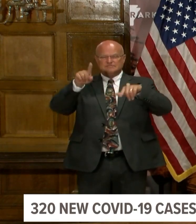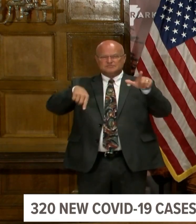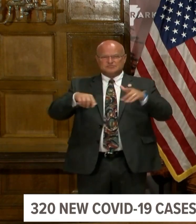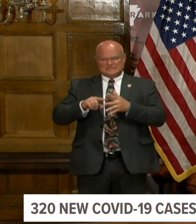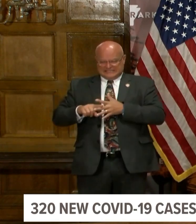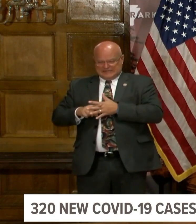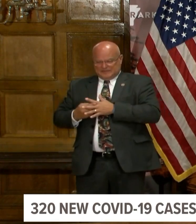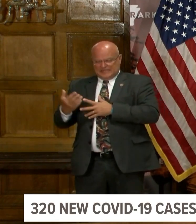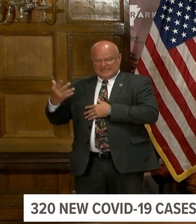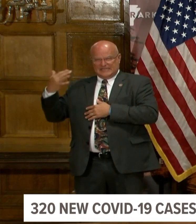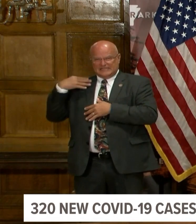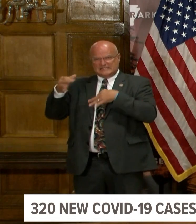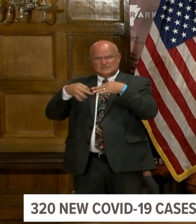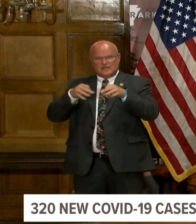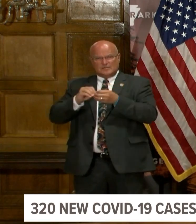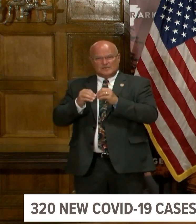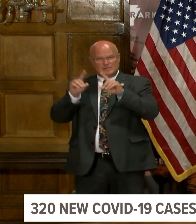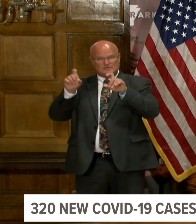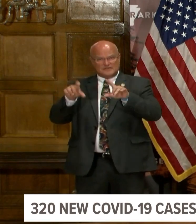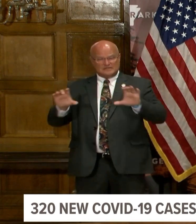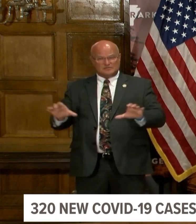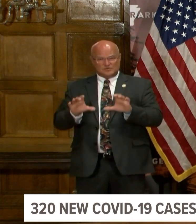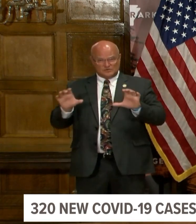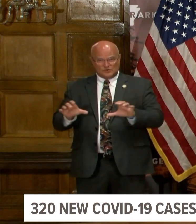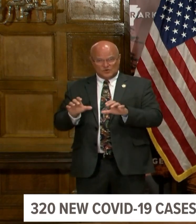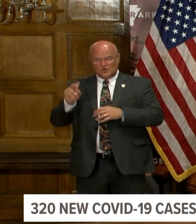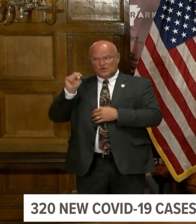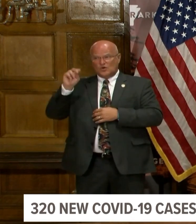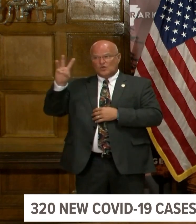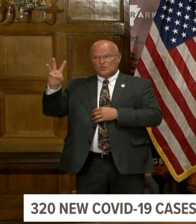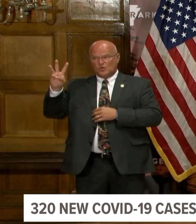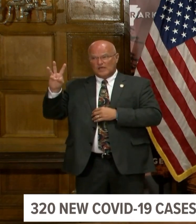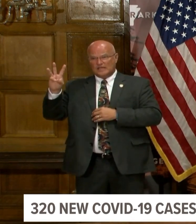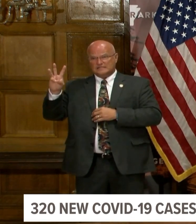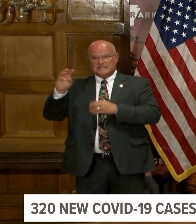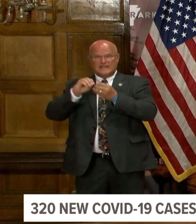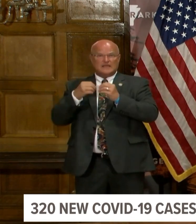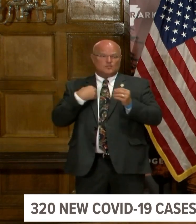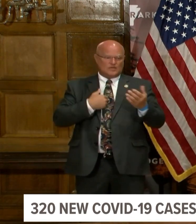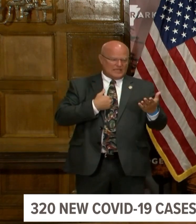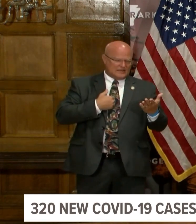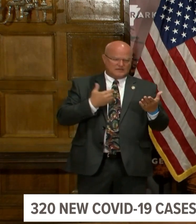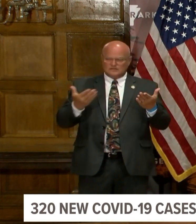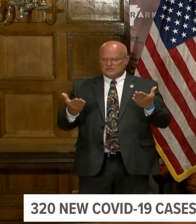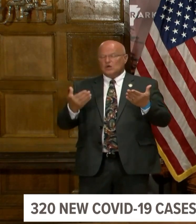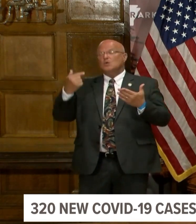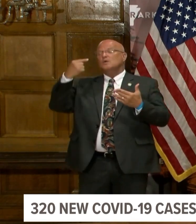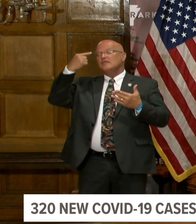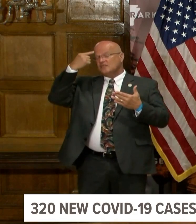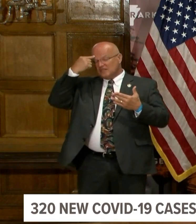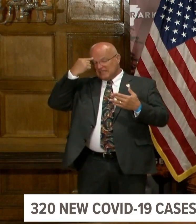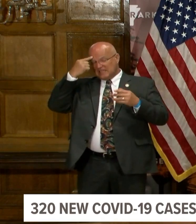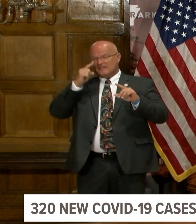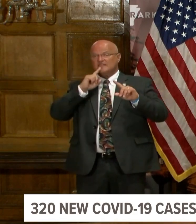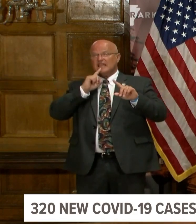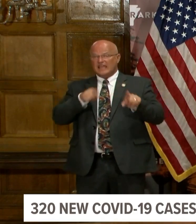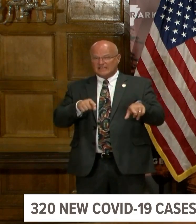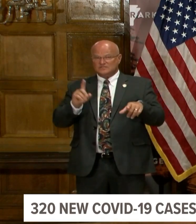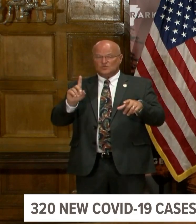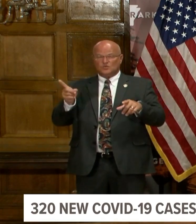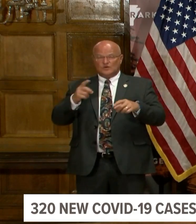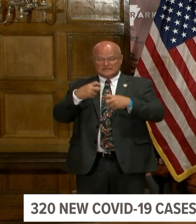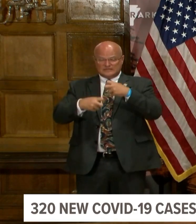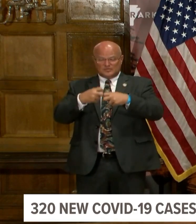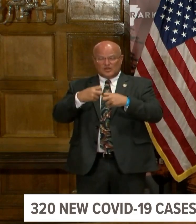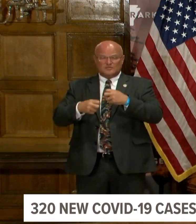on describing the number of tests that were performed in the Northwest and the number that we had. We think we have the answer to where this discrepancy